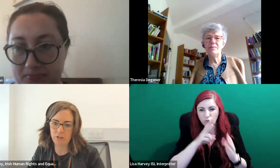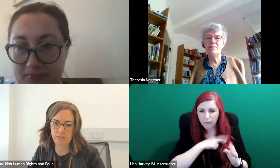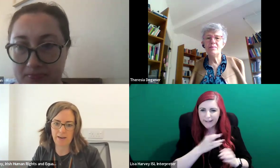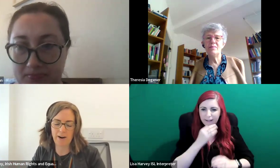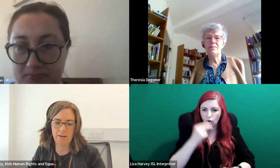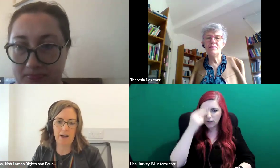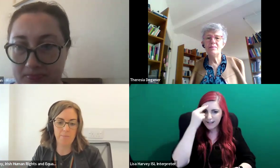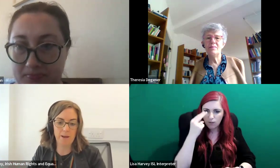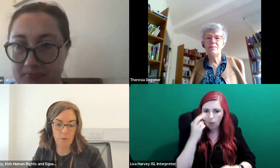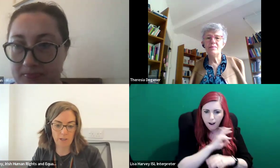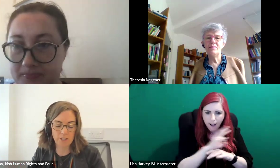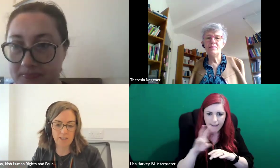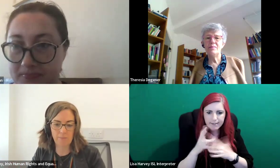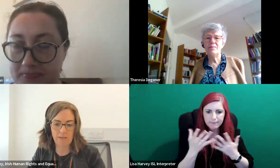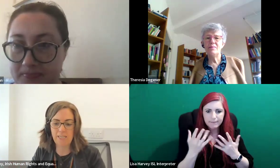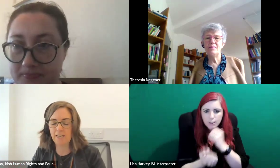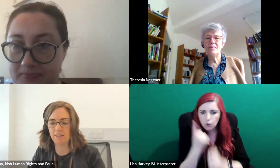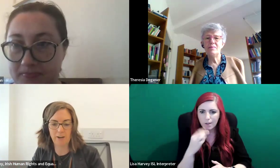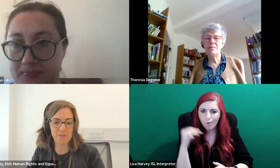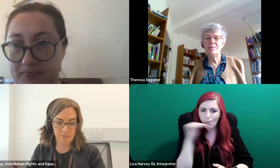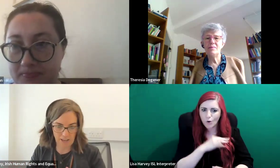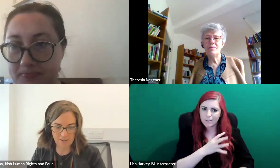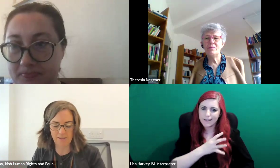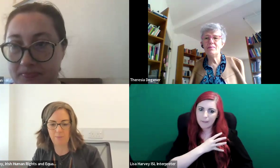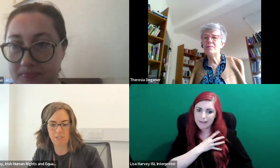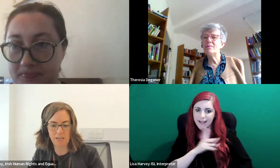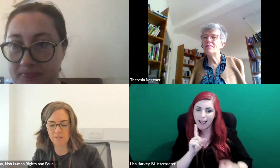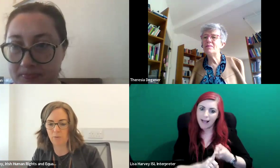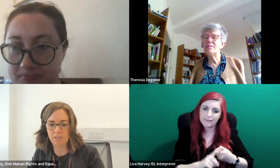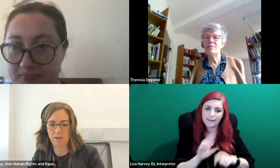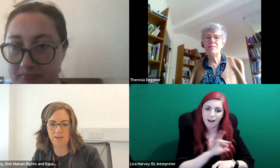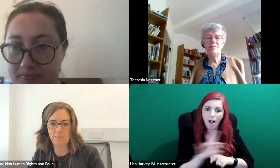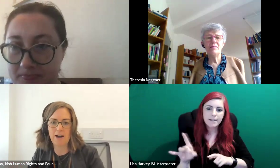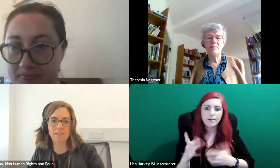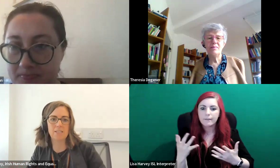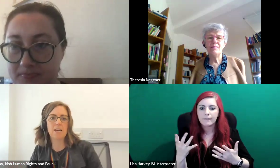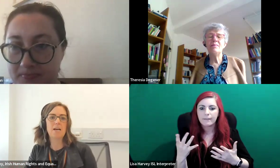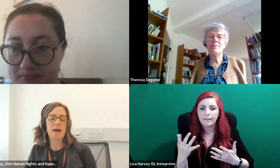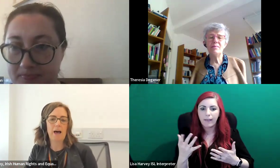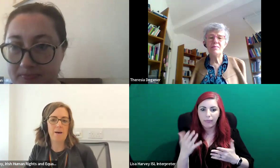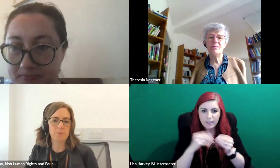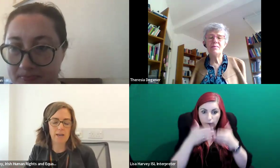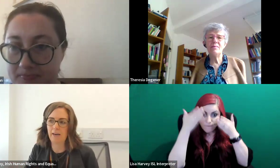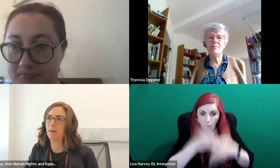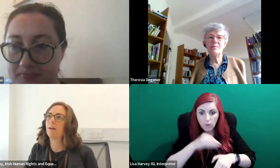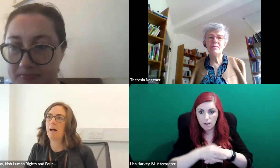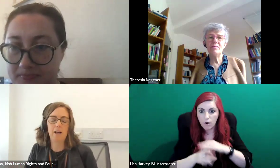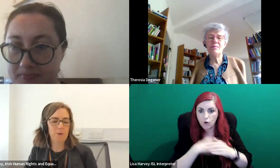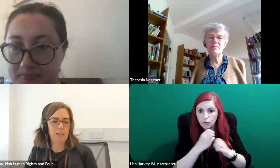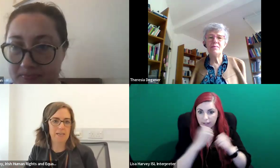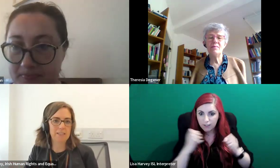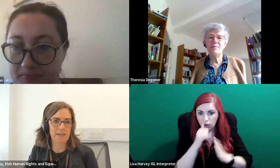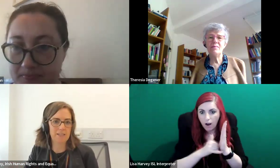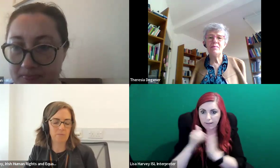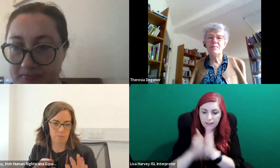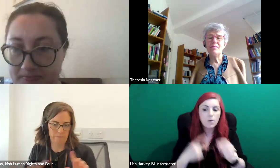of the issues that are important to the committee and the types of things that the committee has focused on in the past. So I'll